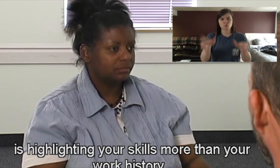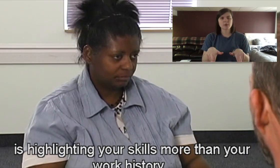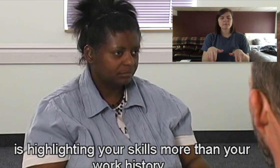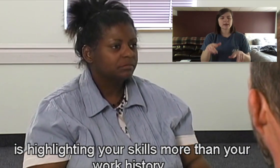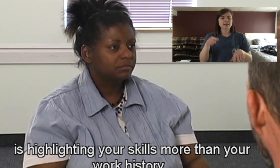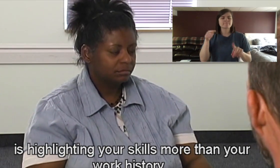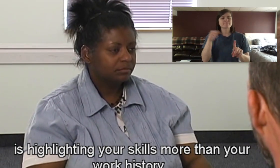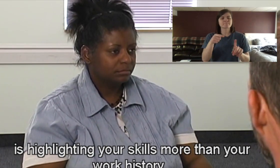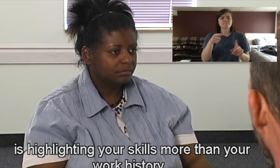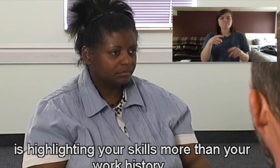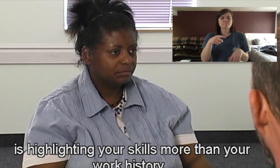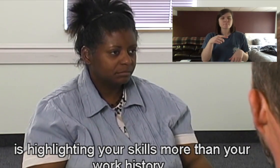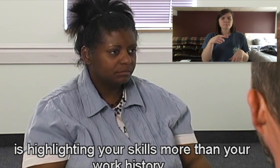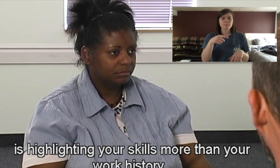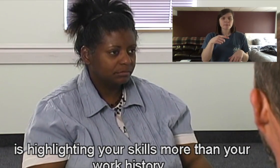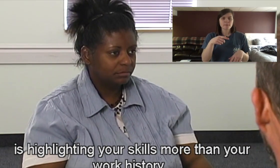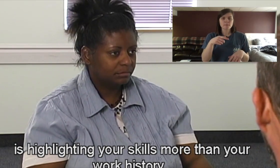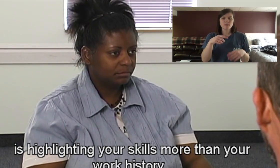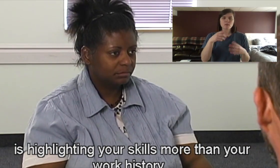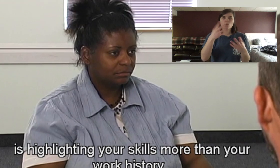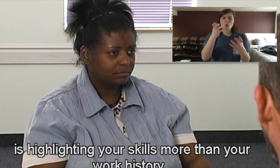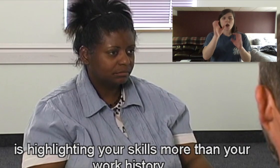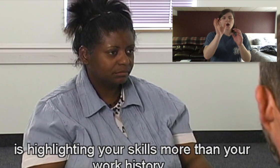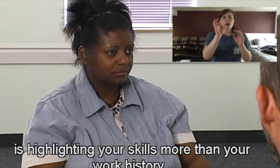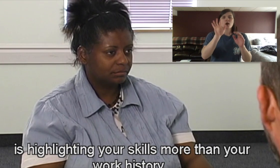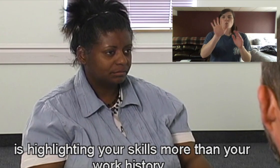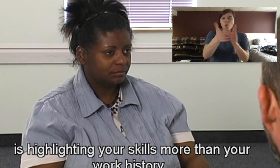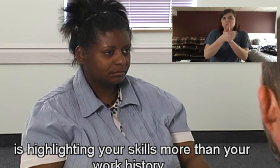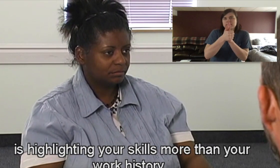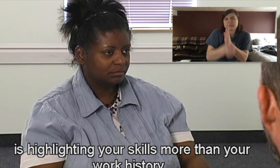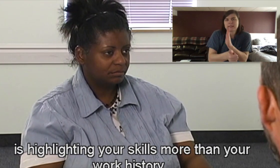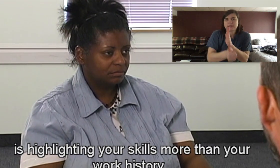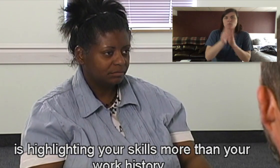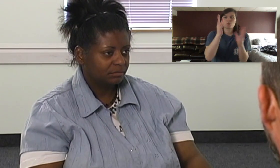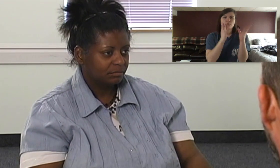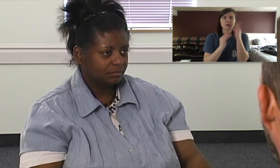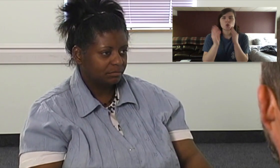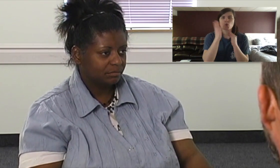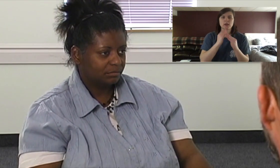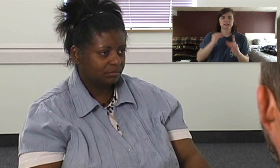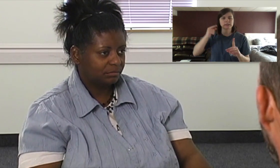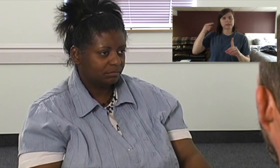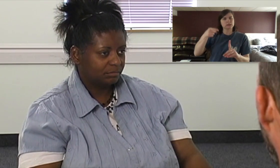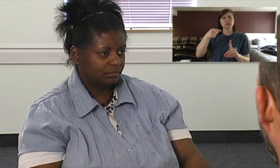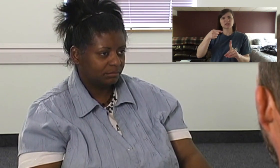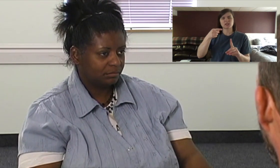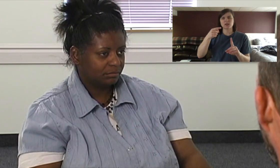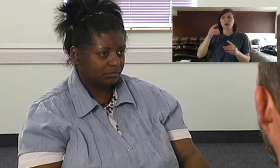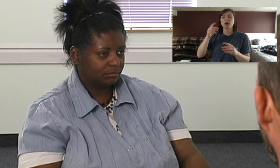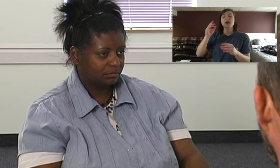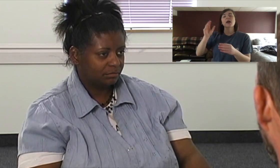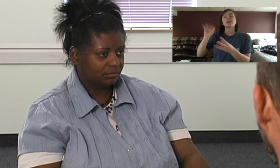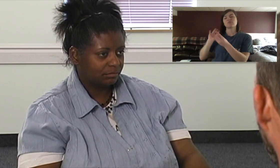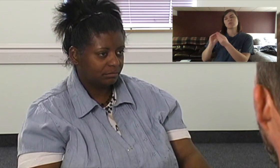is highlighting your skills more than your work history.